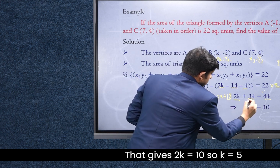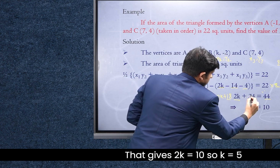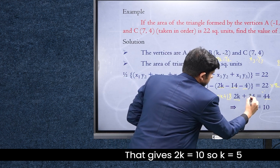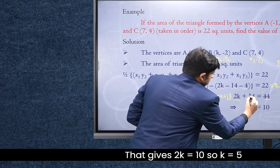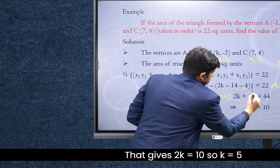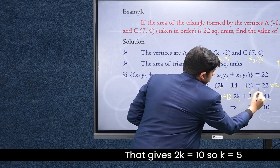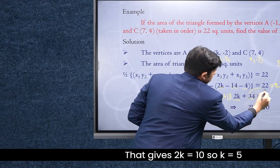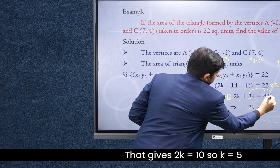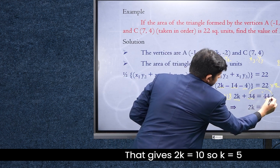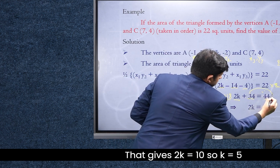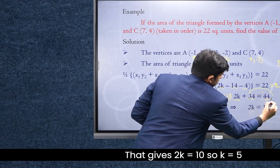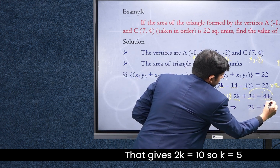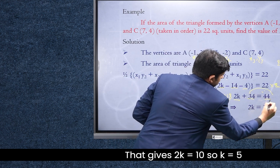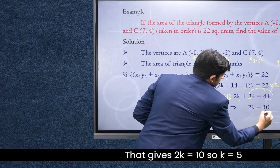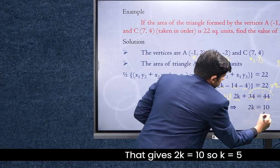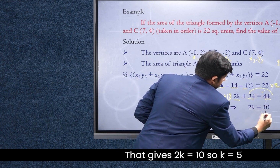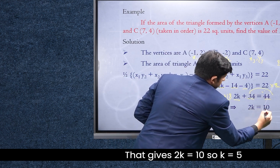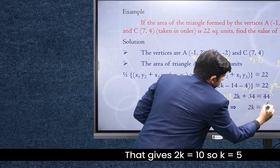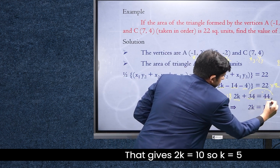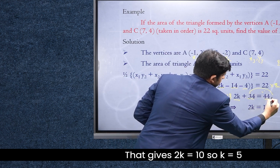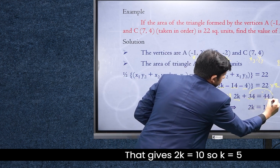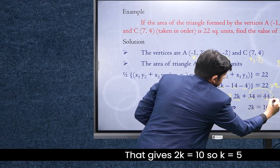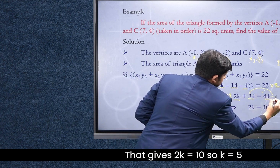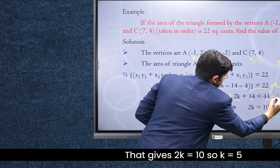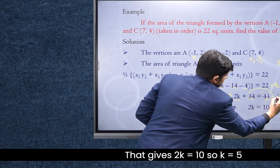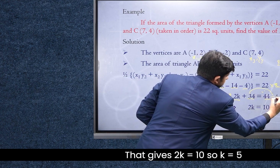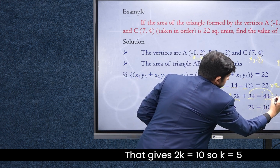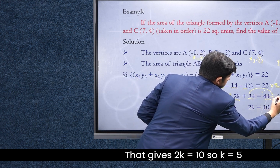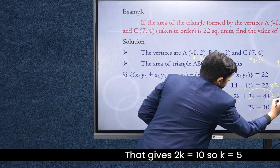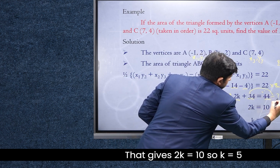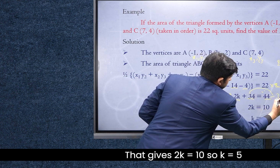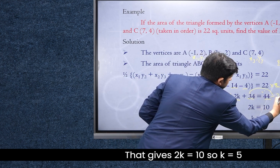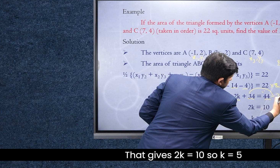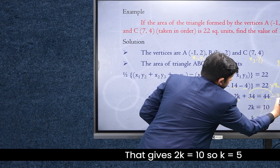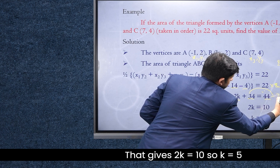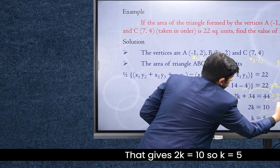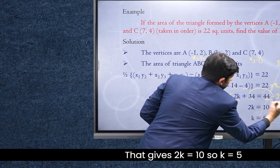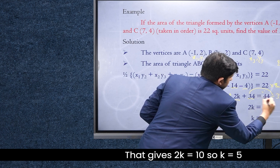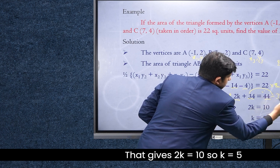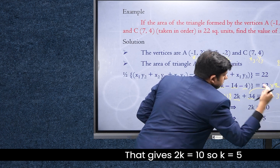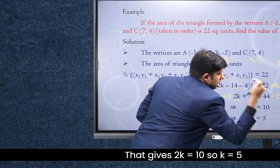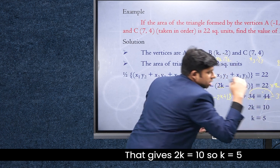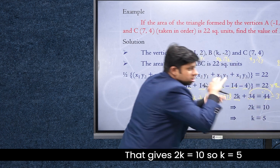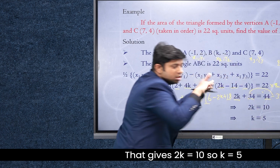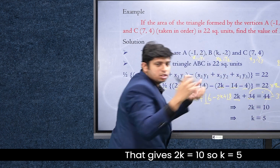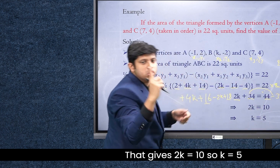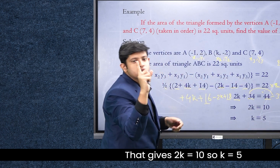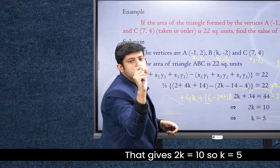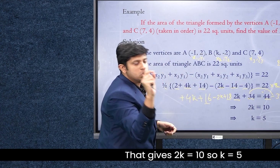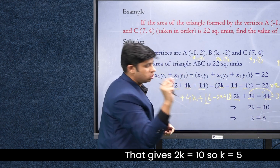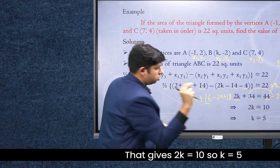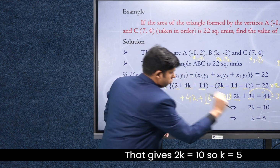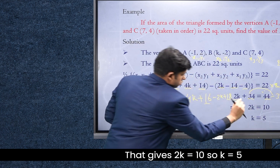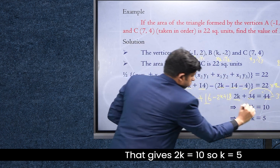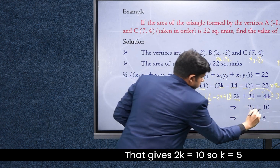That gives 2k is equal to 10, so k is equal to 5.